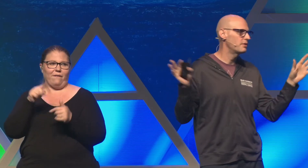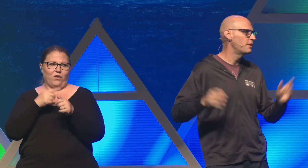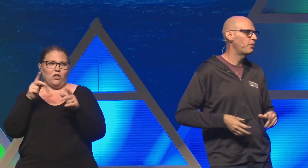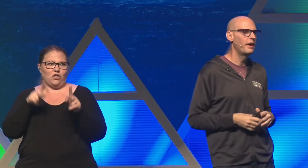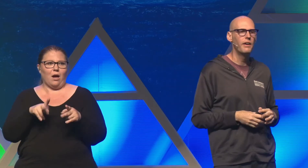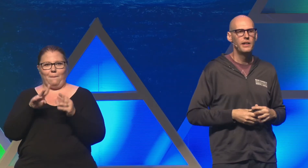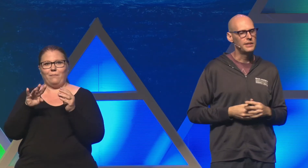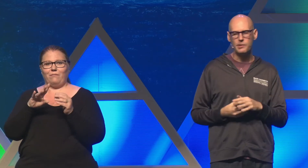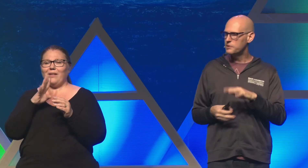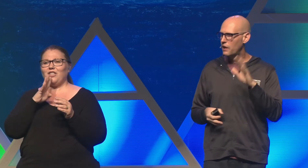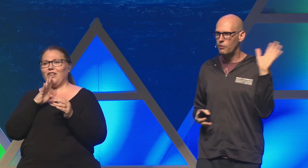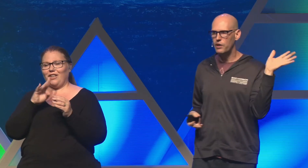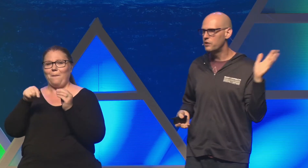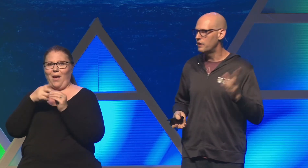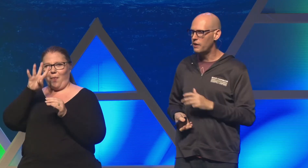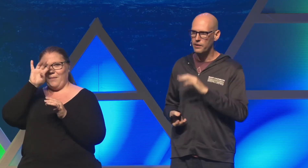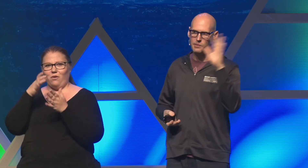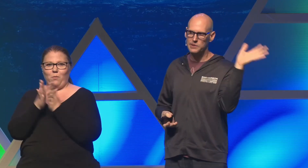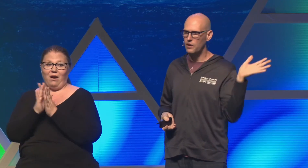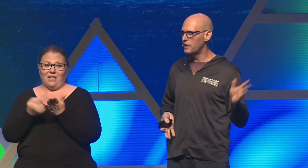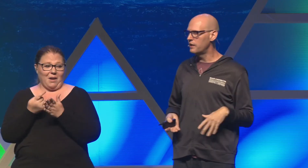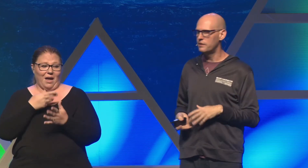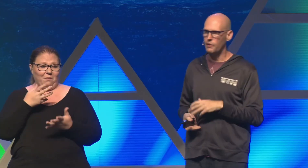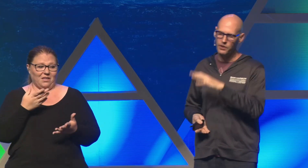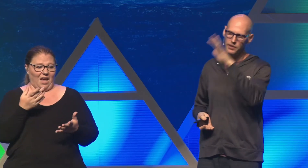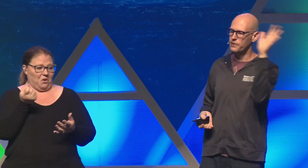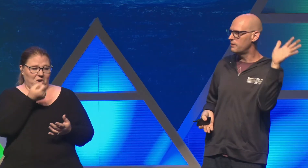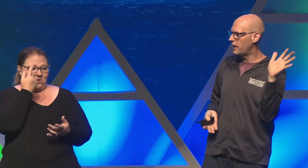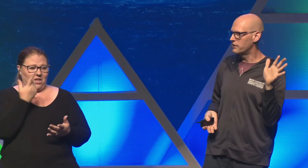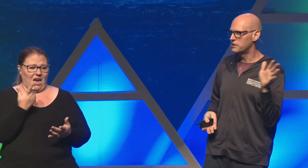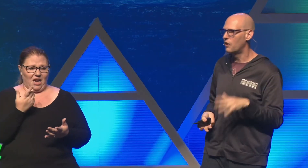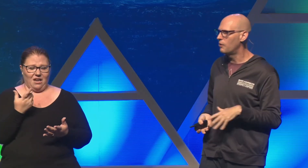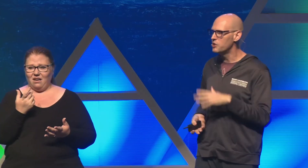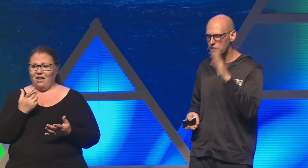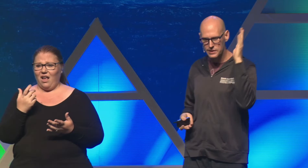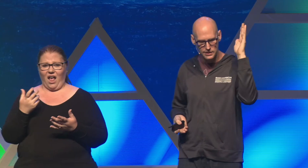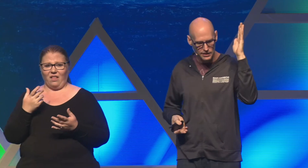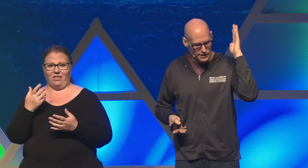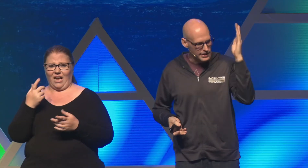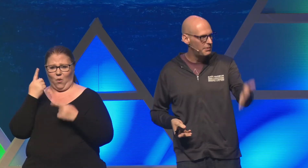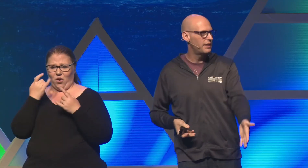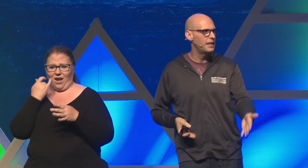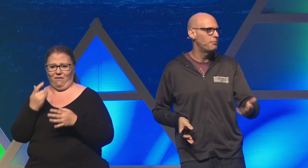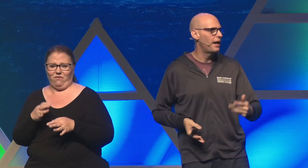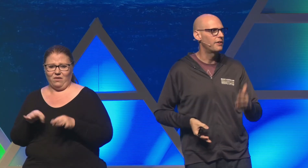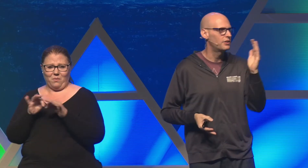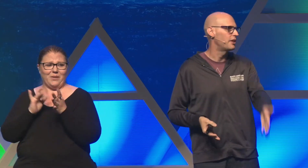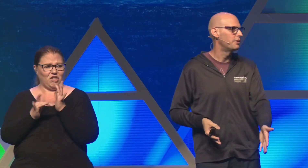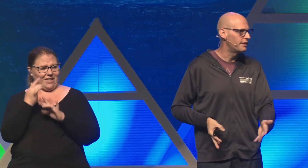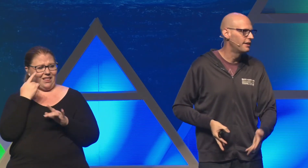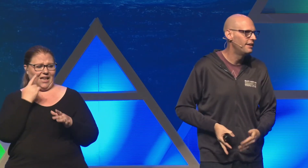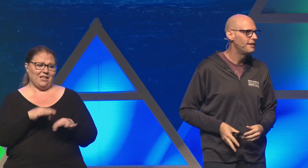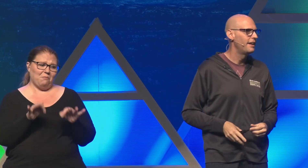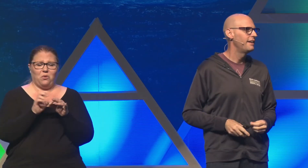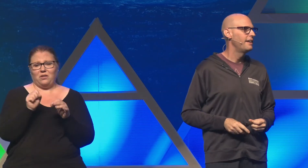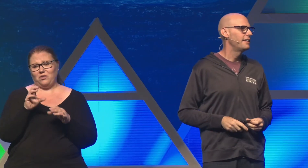the mystery of prayer. Sometimes I don't want to do it. Sometimes I don't get it. I wonder if it matters at all. But Jesus seemed to think it mattered, so I do